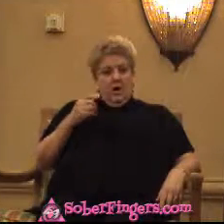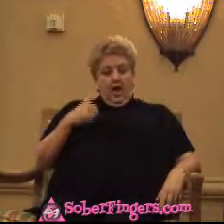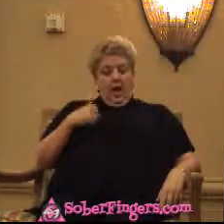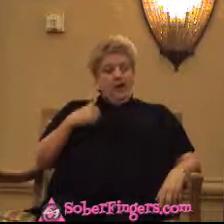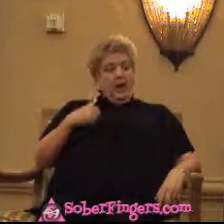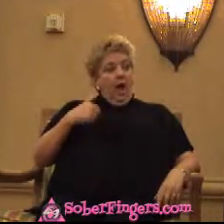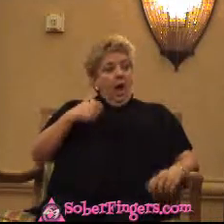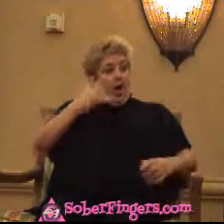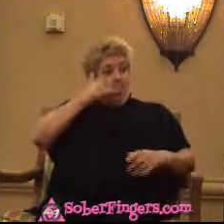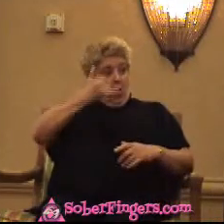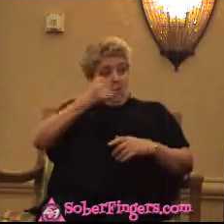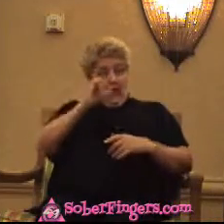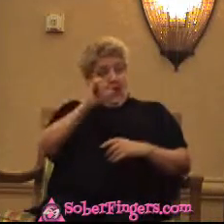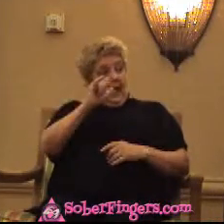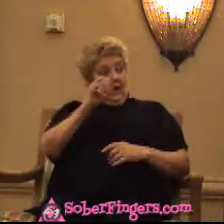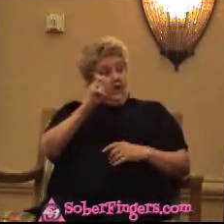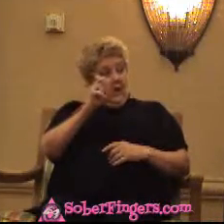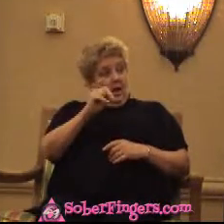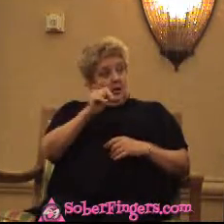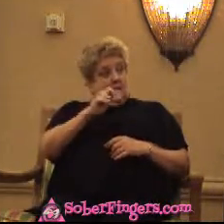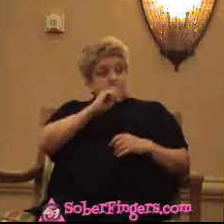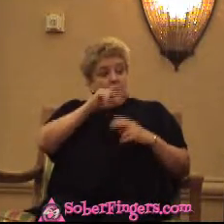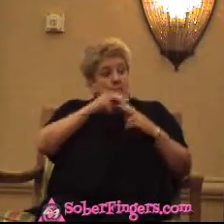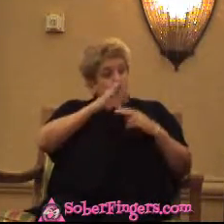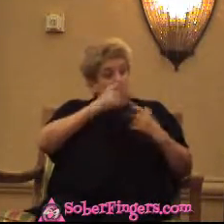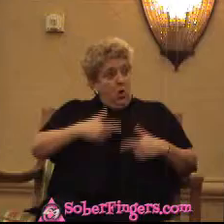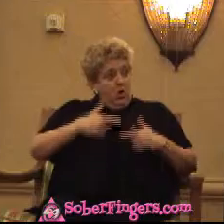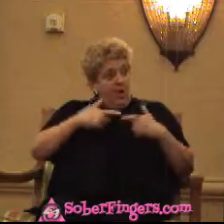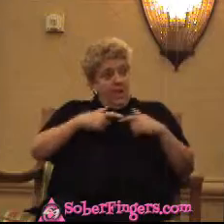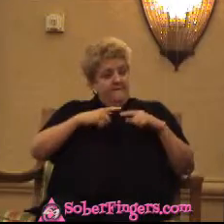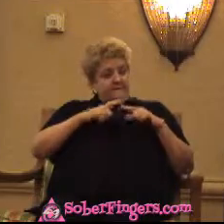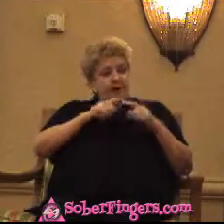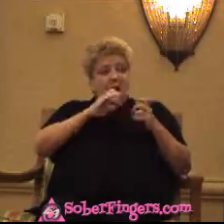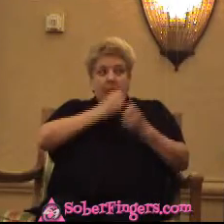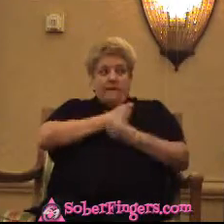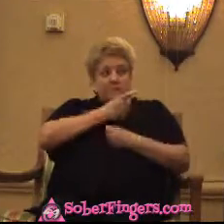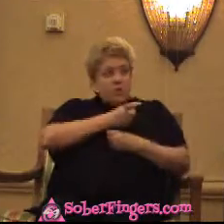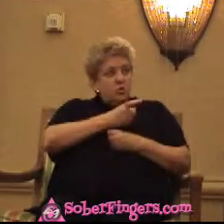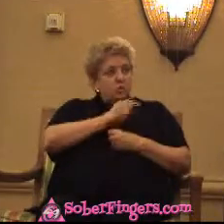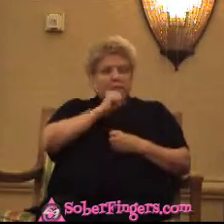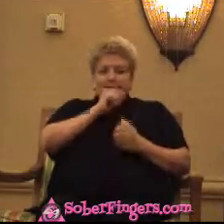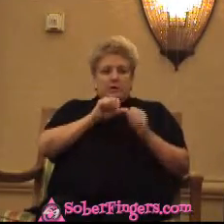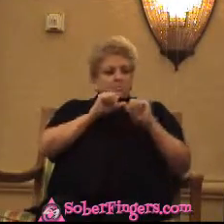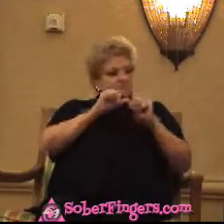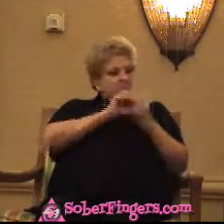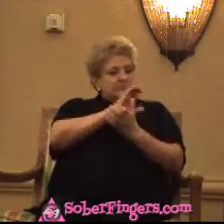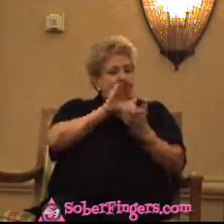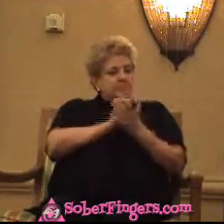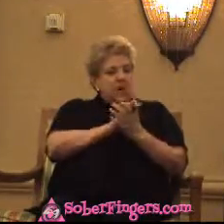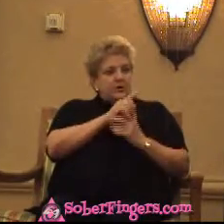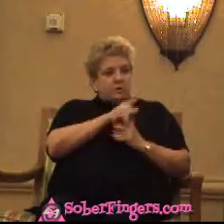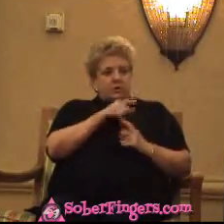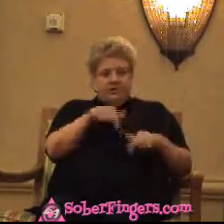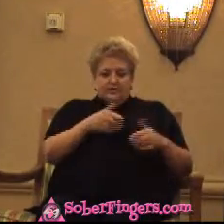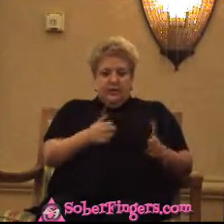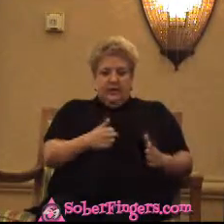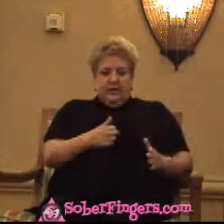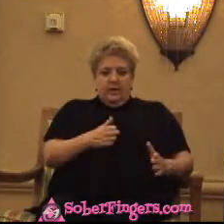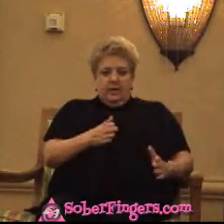over. She goes, I love you and I want to be married to you, but I'm not going to live this way anymore. And I knew there was something different about her for this time. I